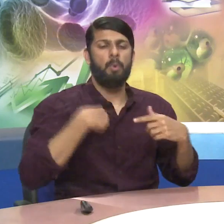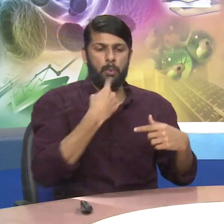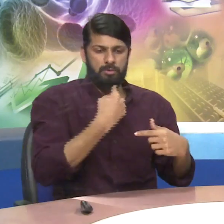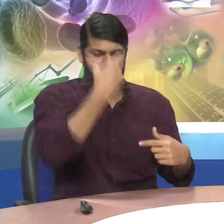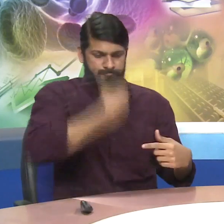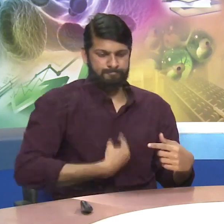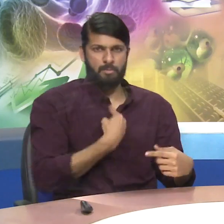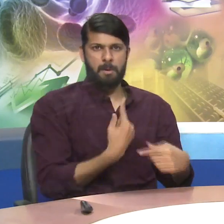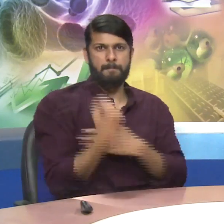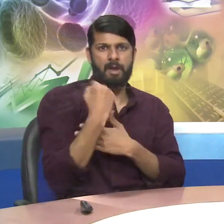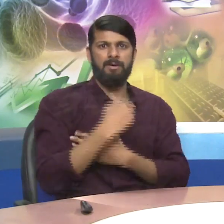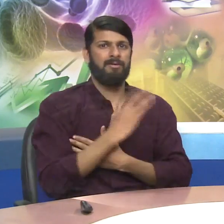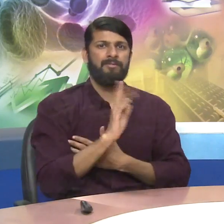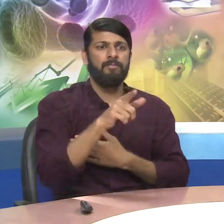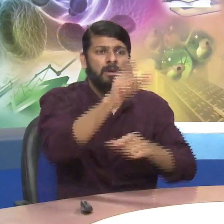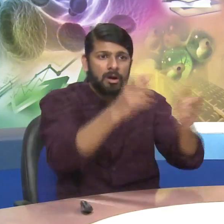in the year 1947.